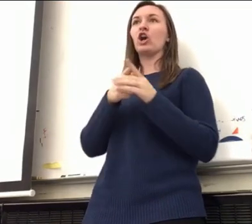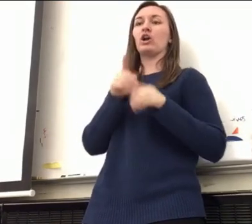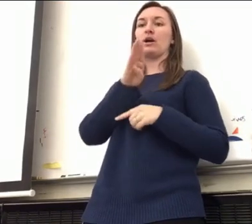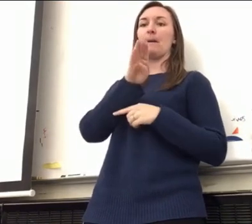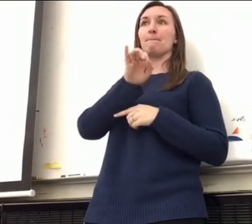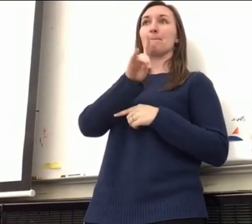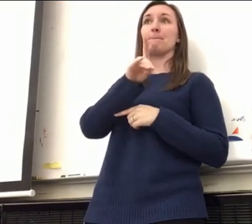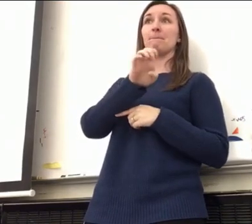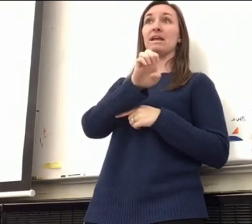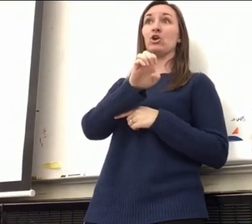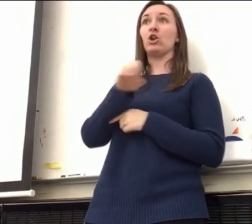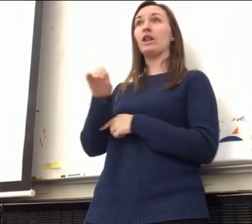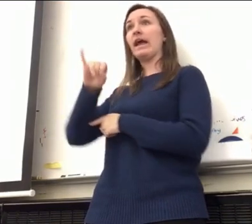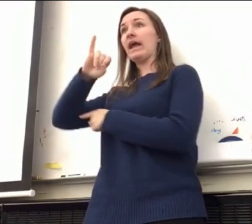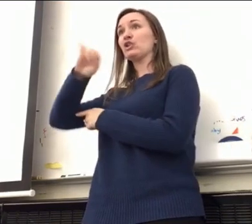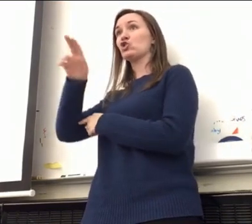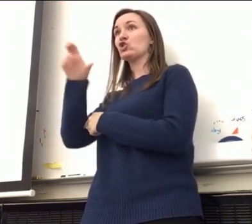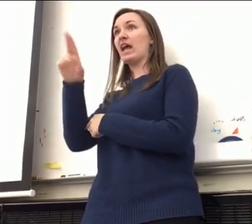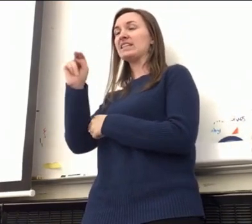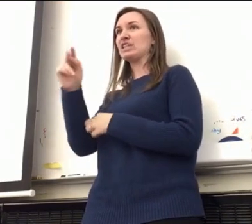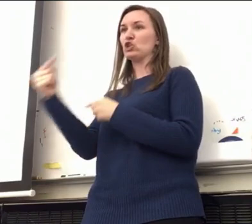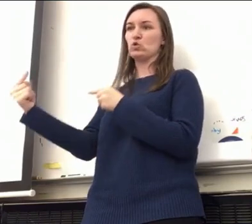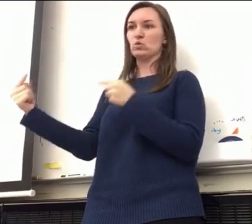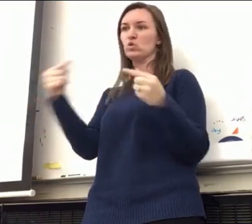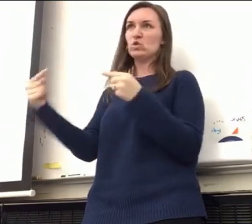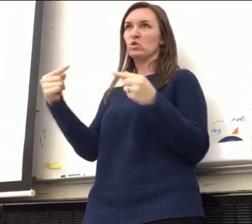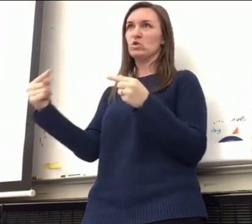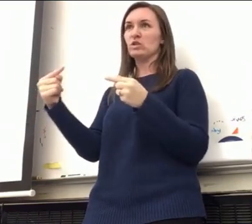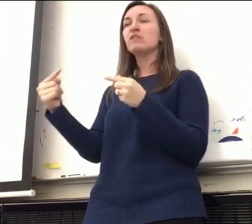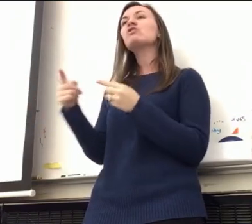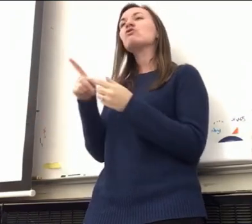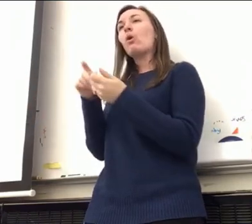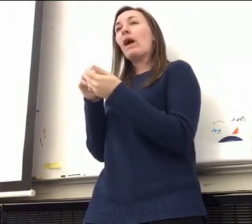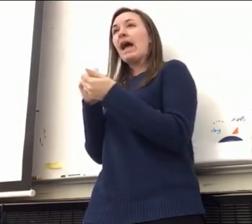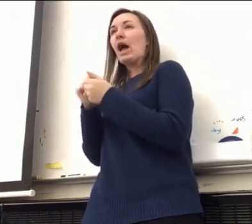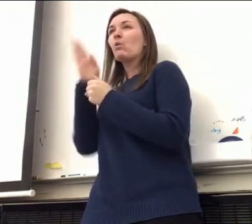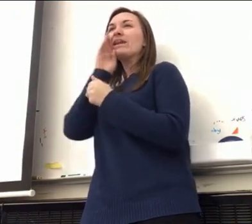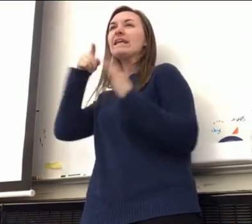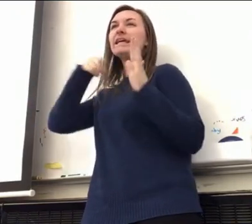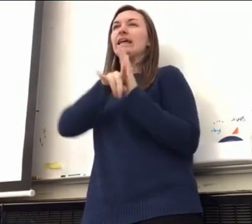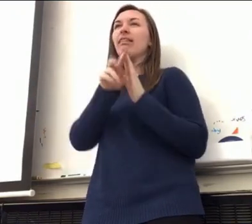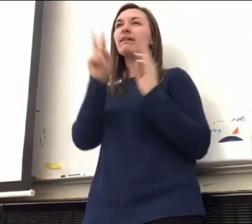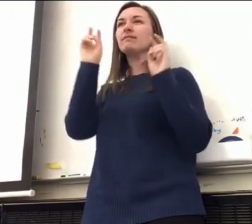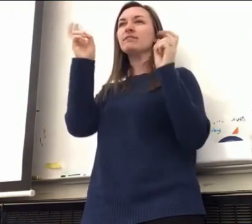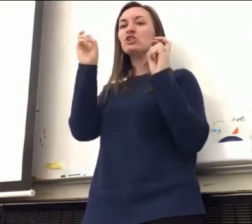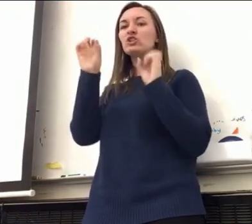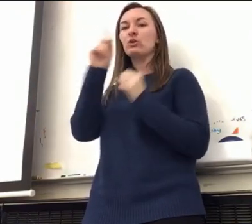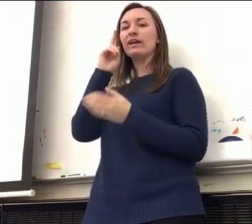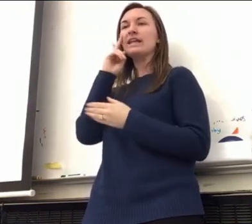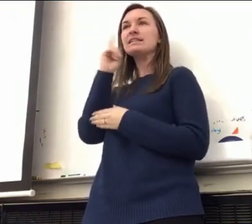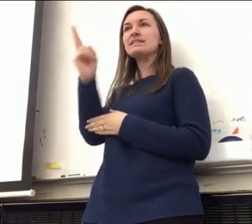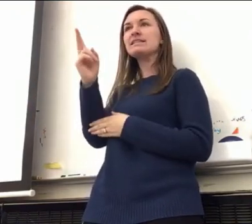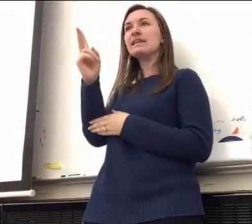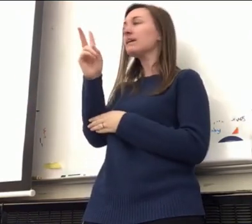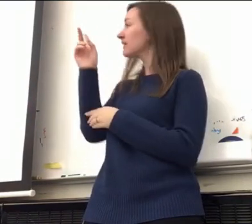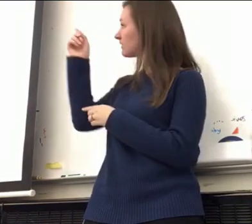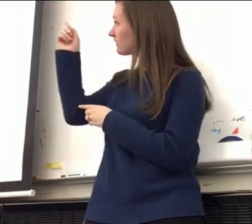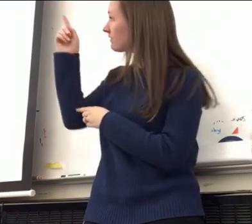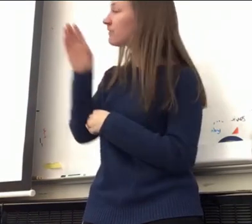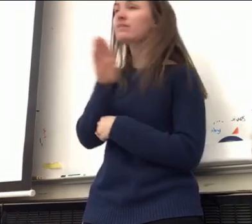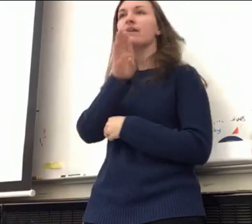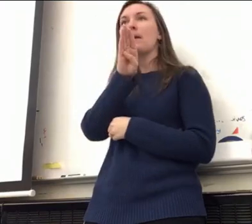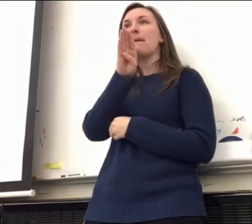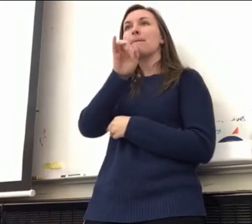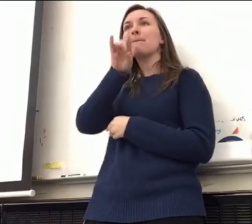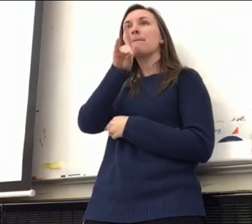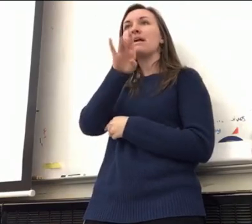fight over the national bank. How is he going to kill it? So you can see right here, Biddle's in the center. This is the snake of the national bank,